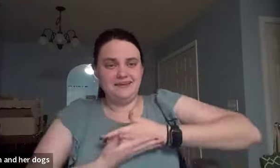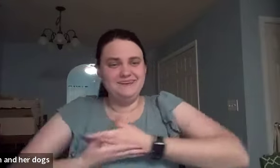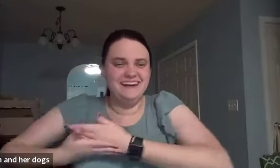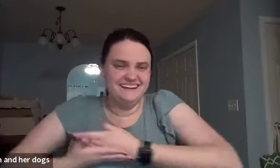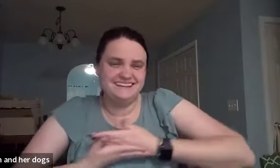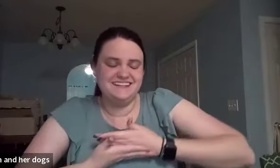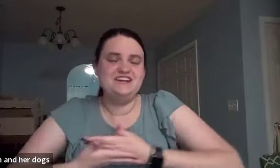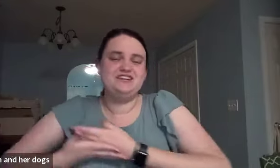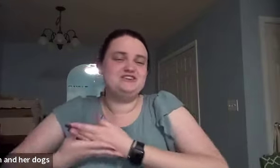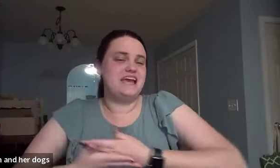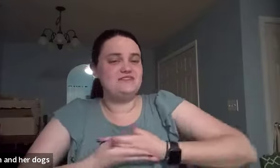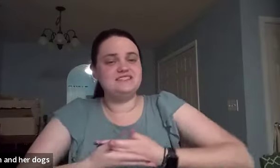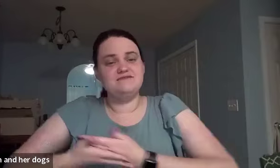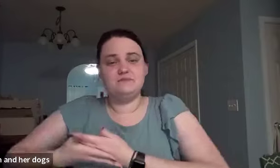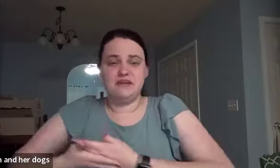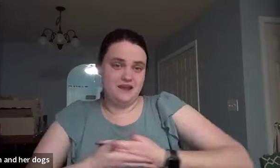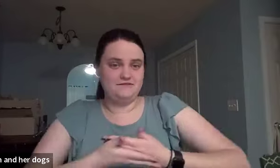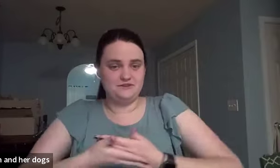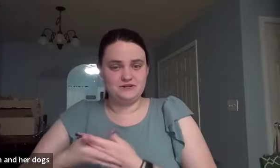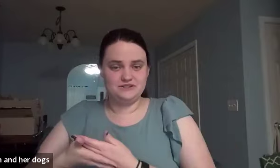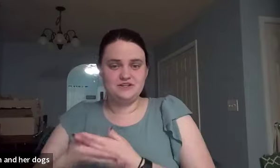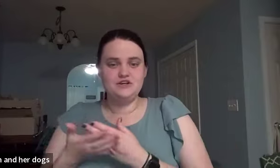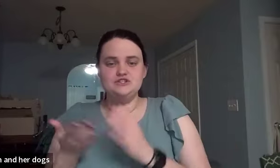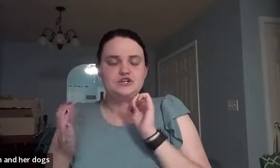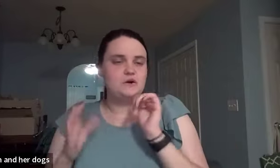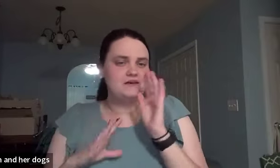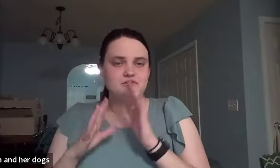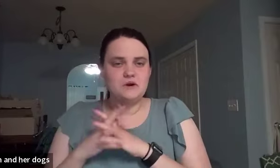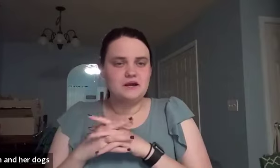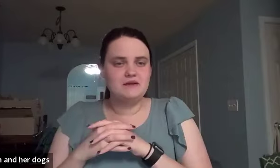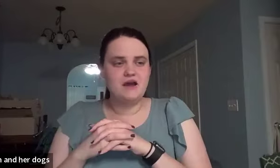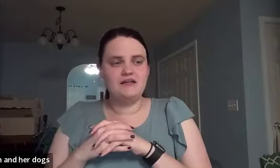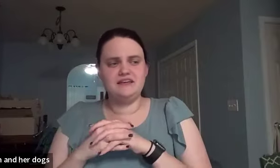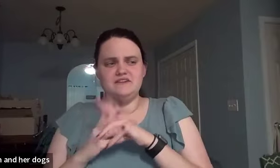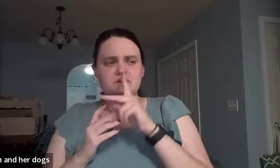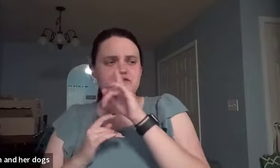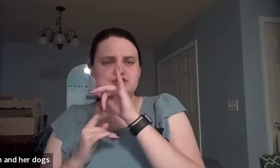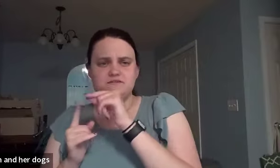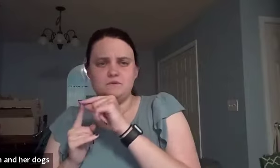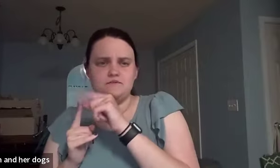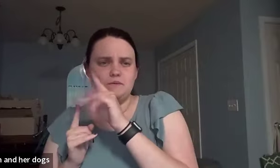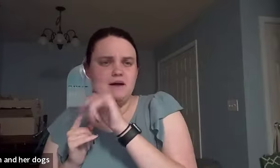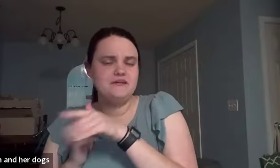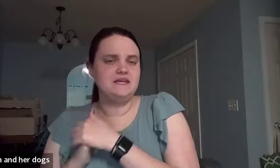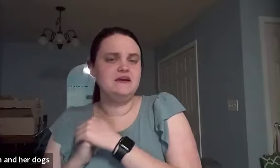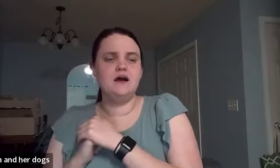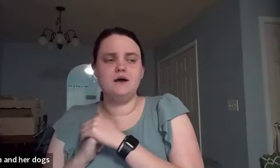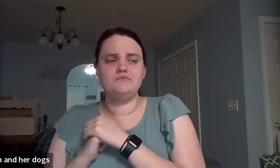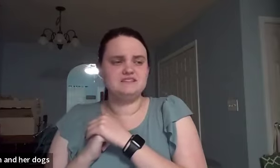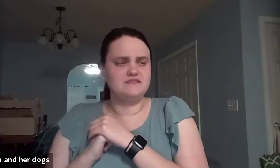puppy. You just add the sign for baby afterwards. So you don't have to worry about like anything like there's a different word for puppy, things like